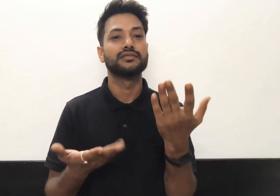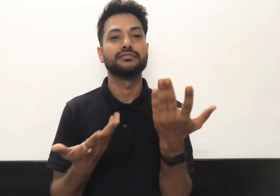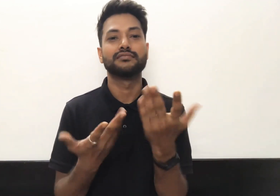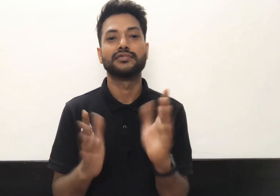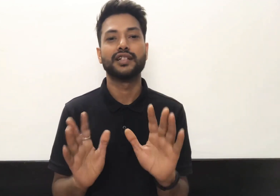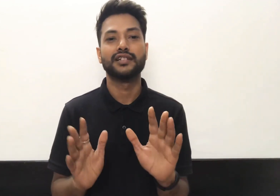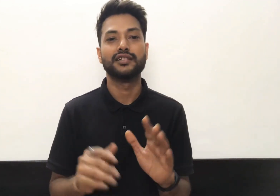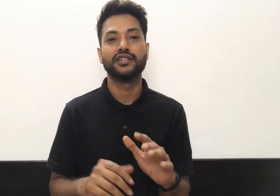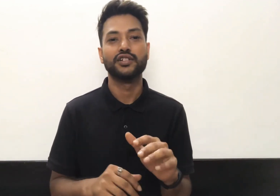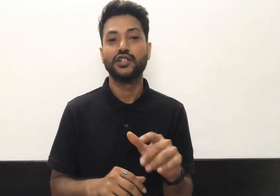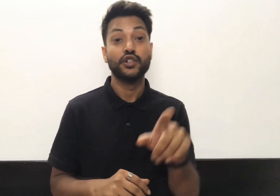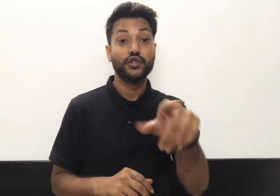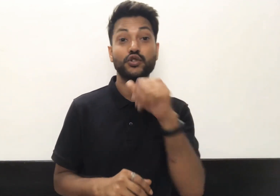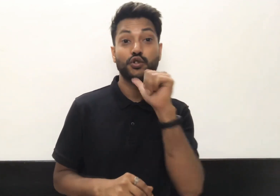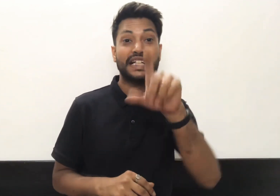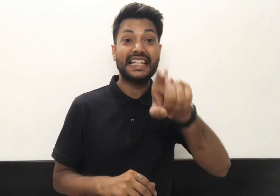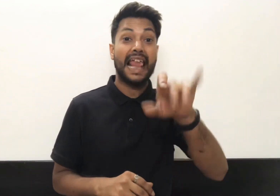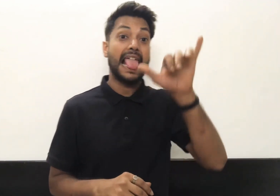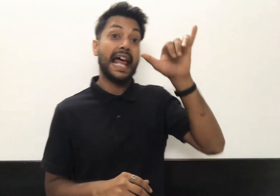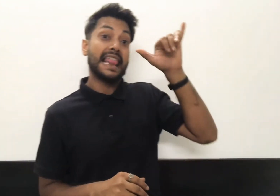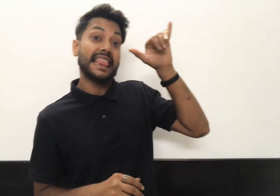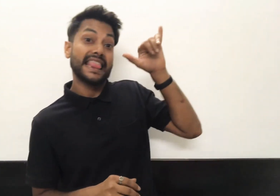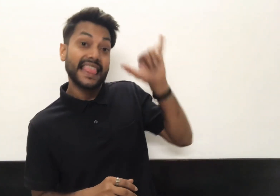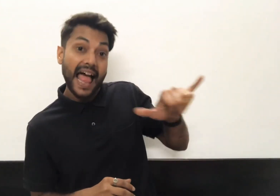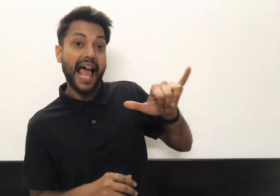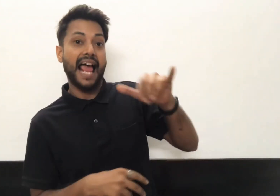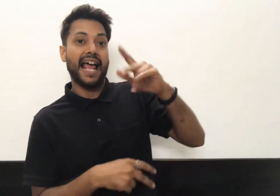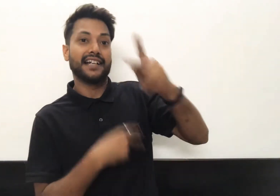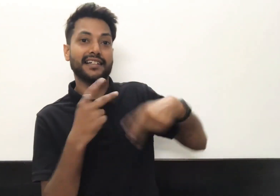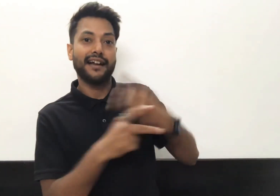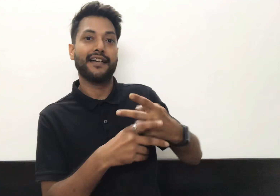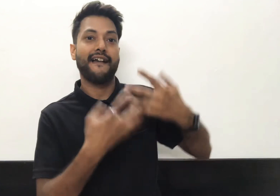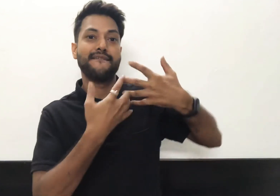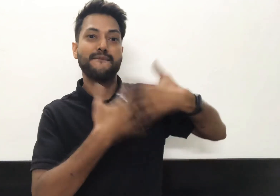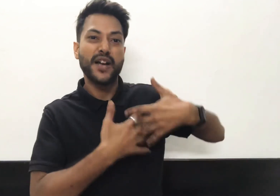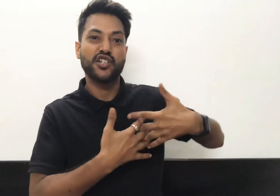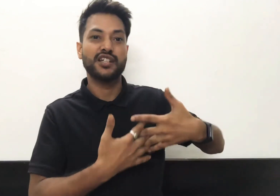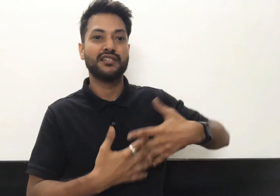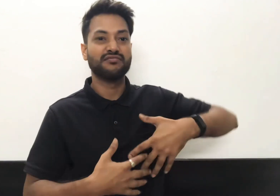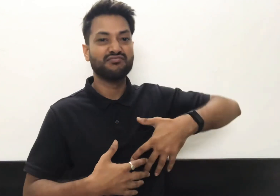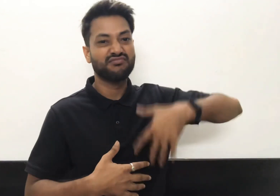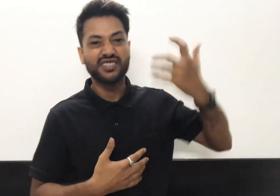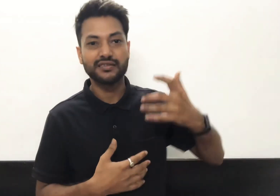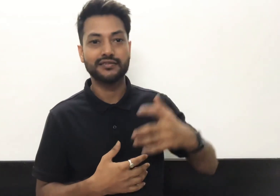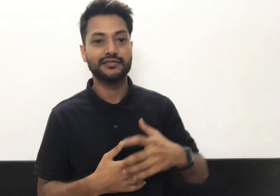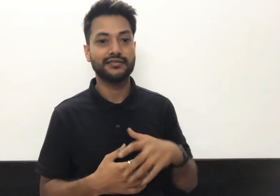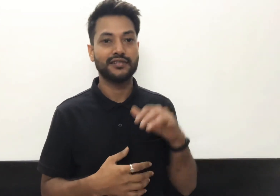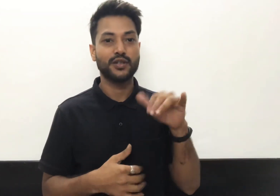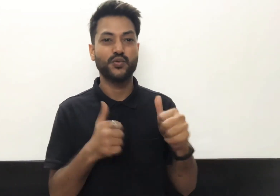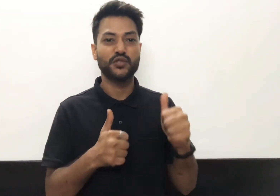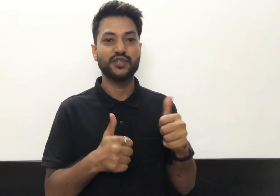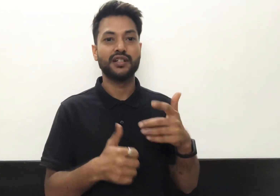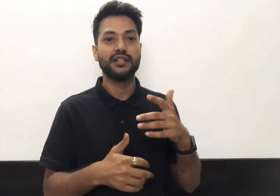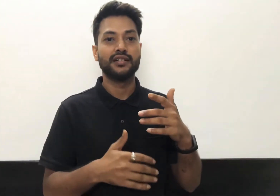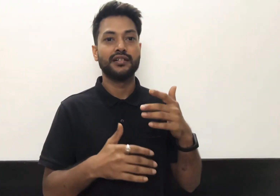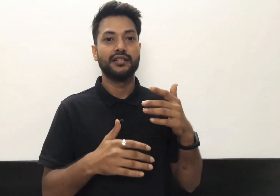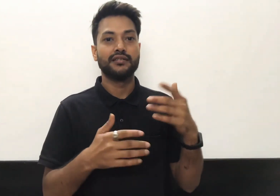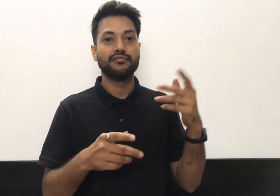that kind of a machine. You don't need that kind of a machine which will perform at that level. You just have